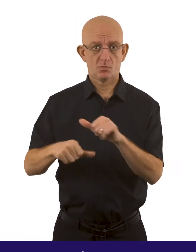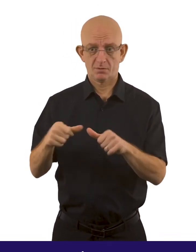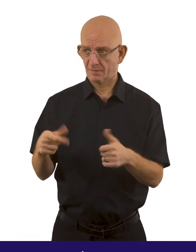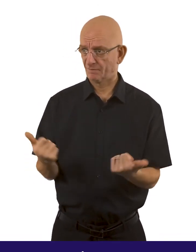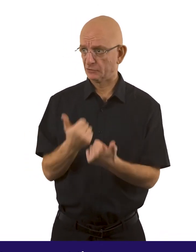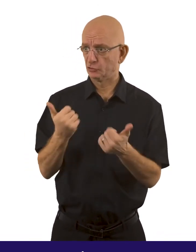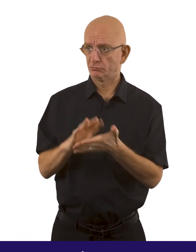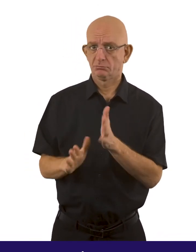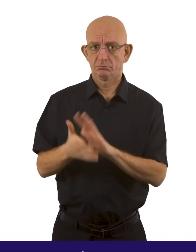processed.